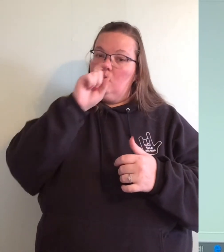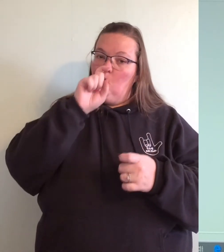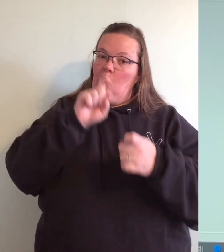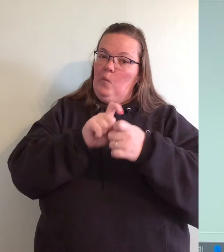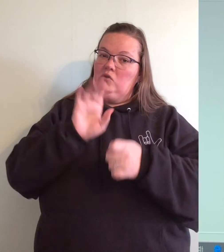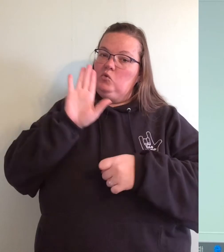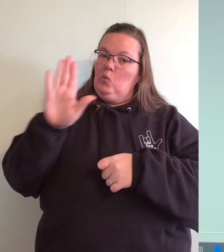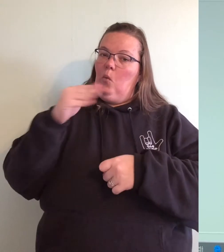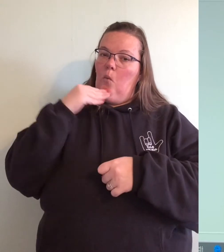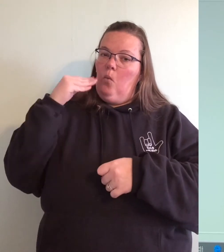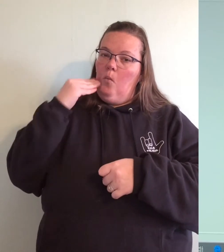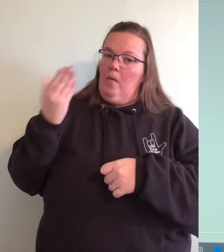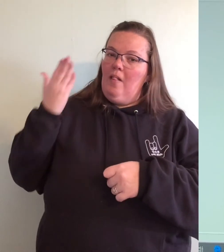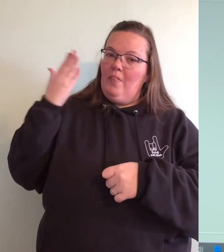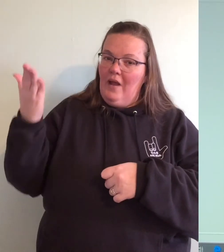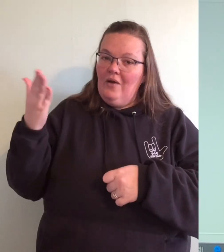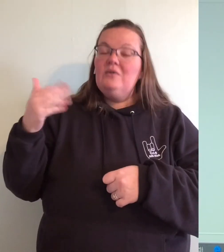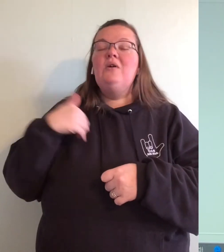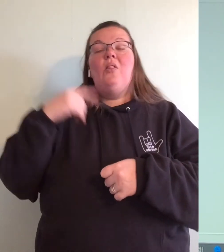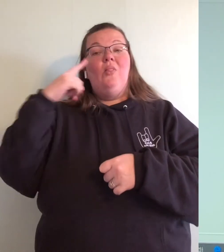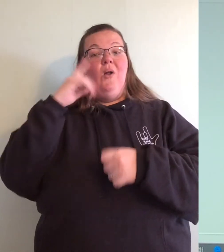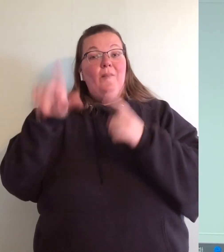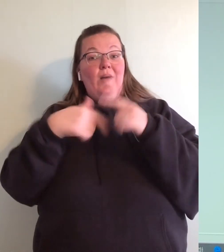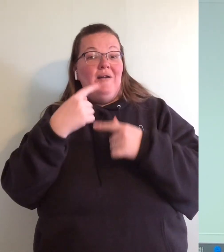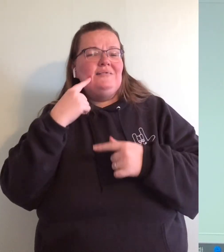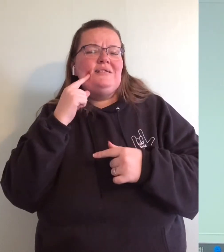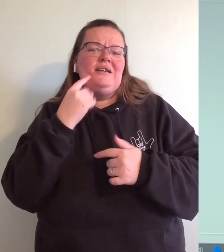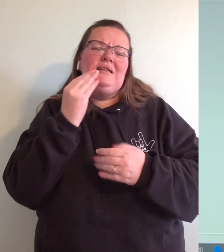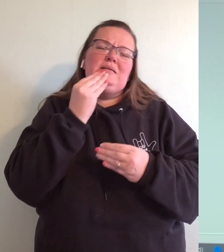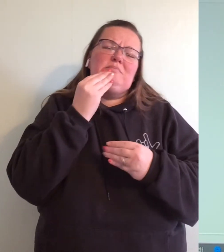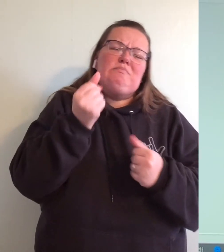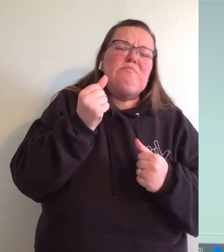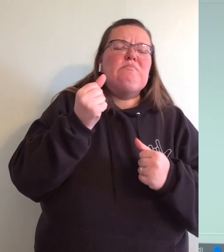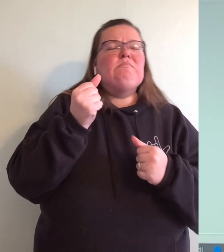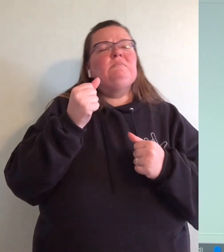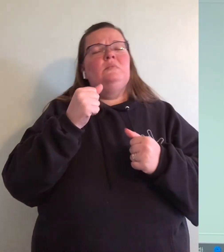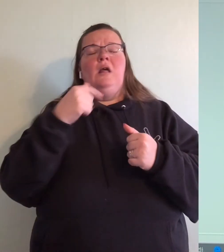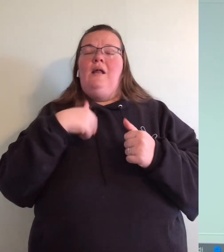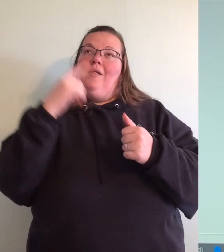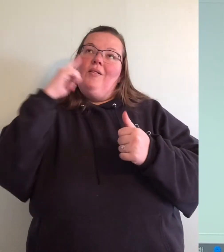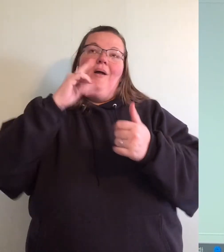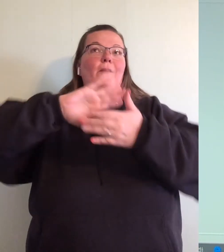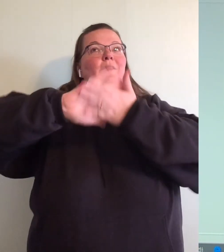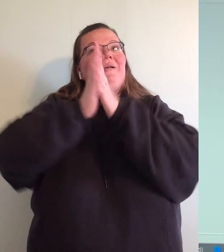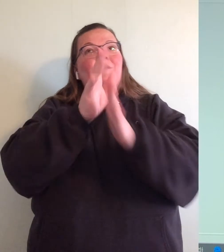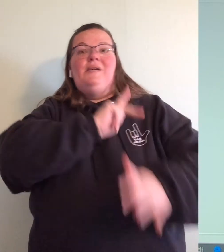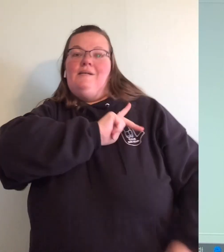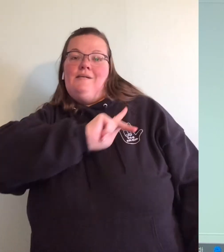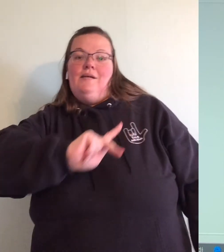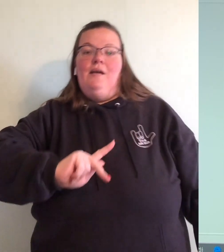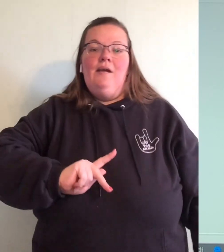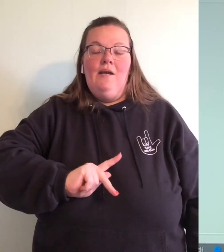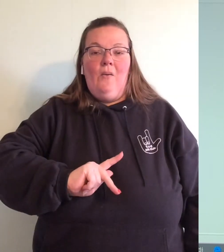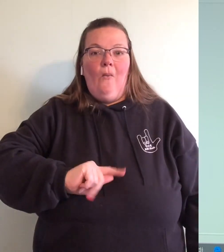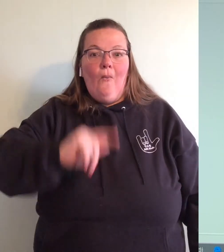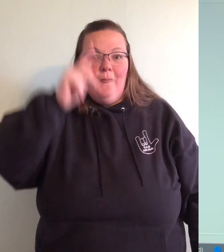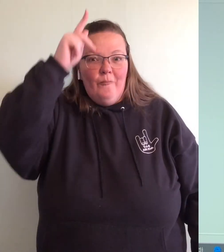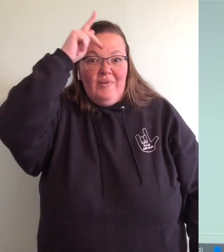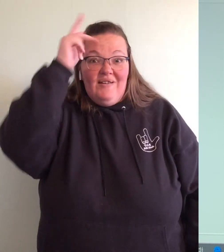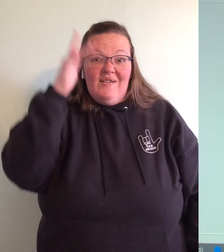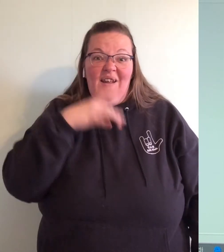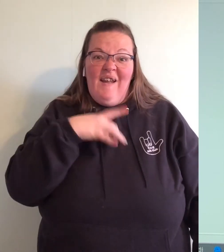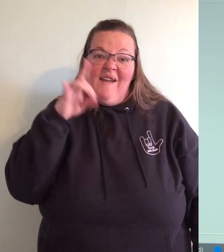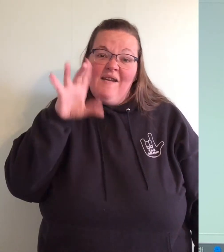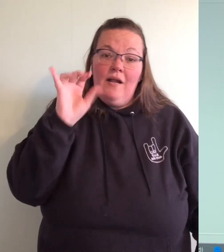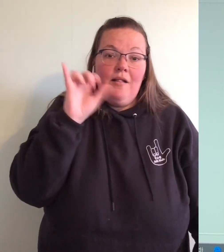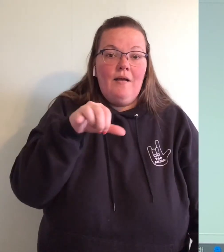delight and about being a king. And I wonder how Peter will like that, he asked himself. And horrible ideas